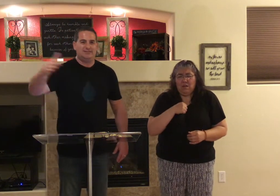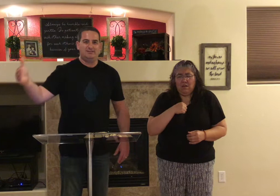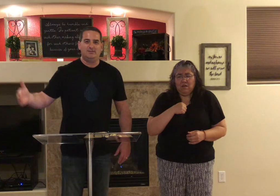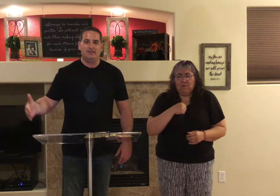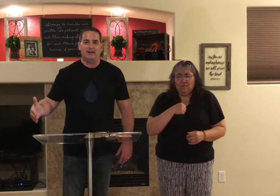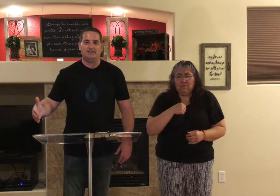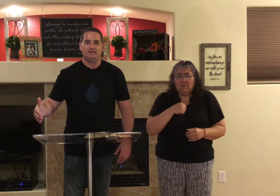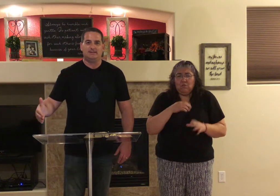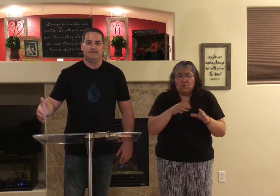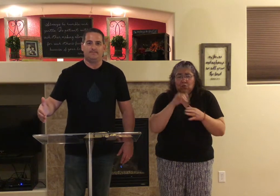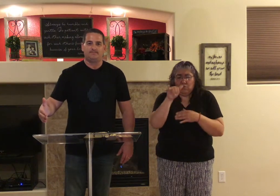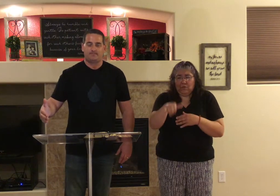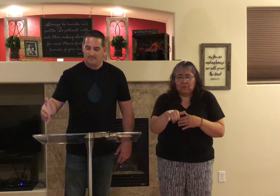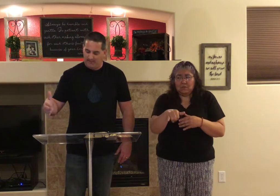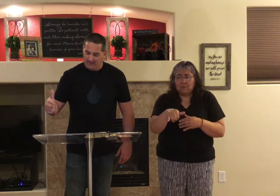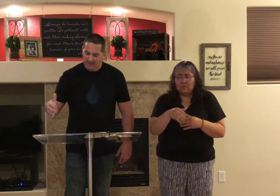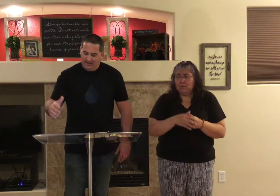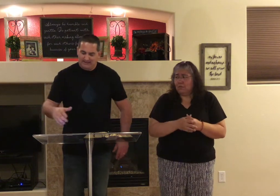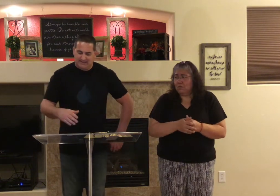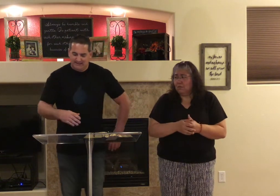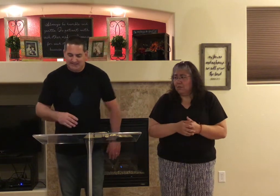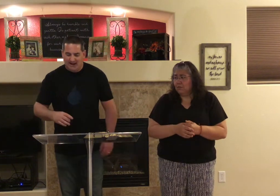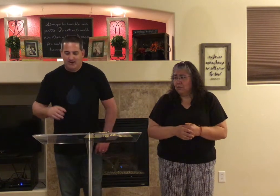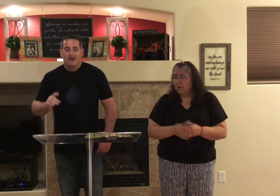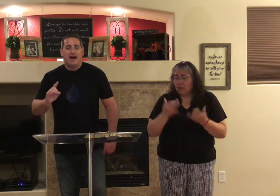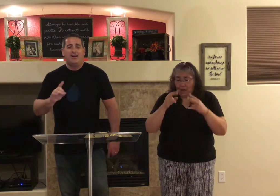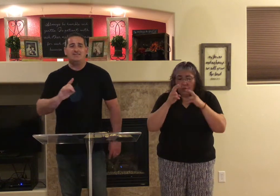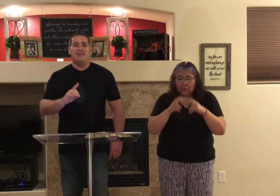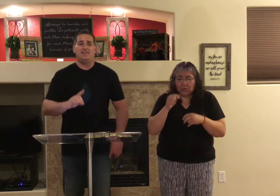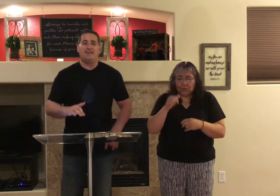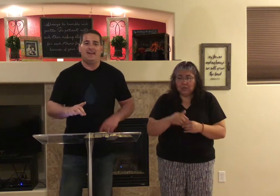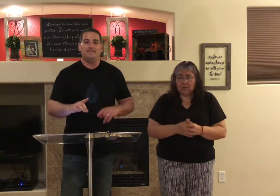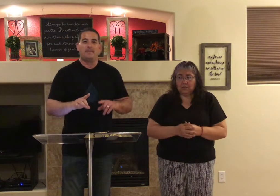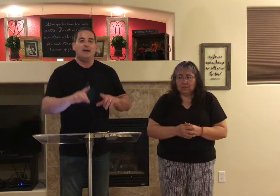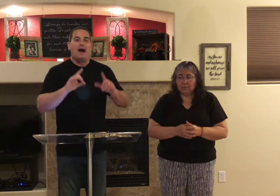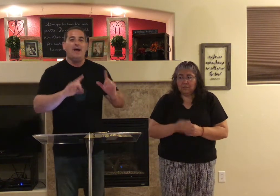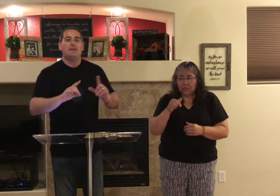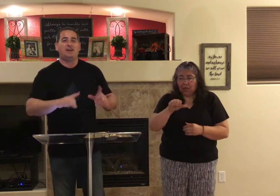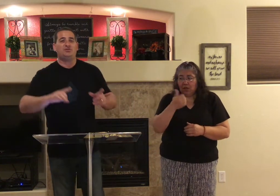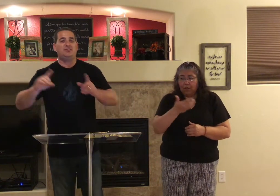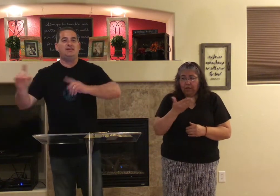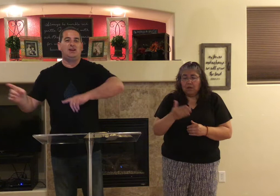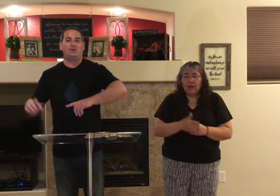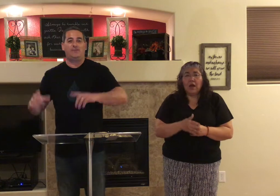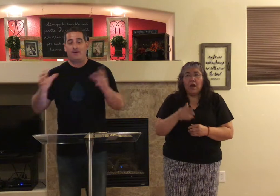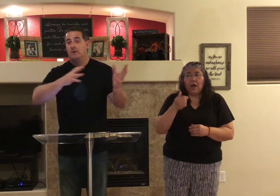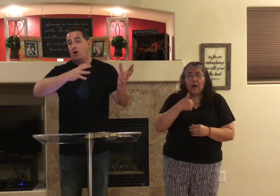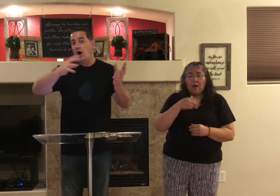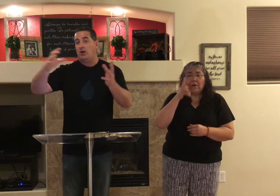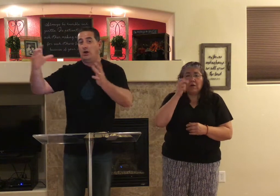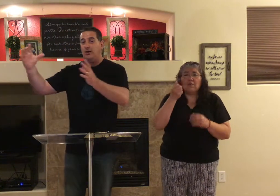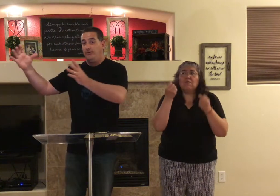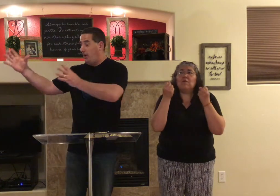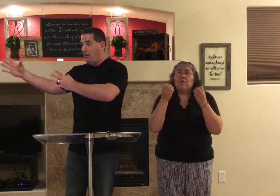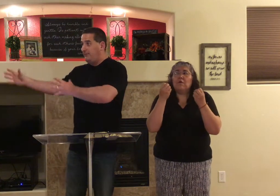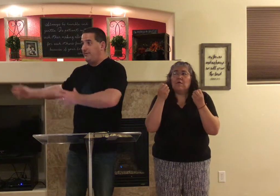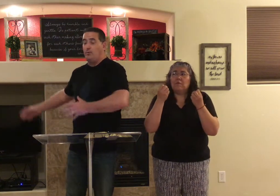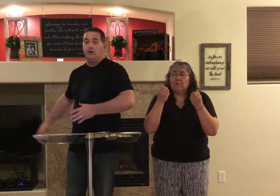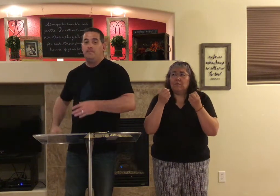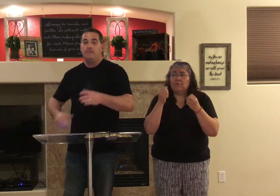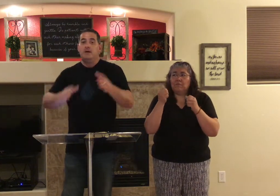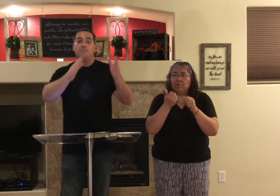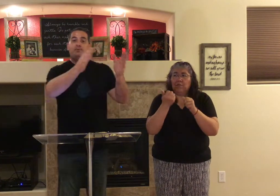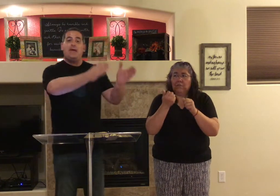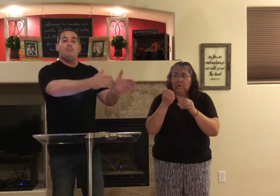prideful to do this. Check this out. Here's the other thing. I'm actually hearing from all over